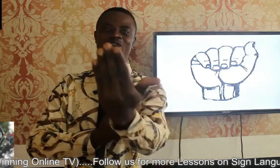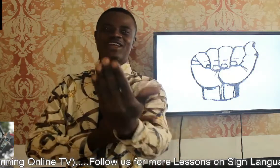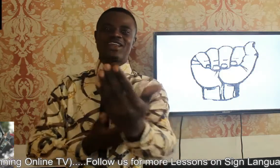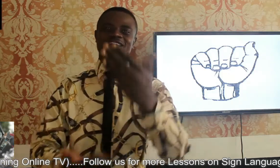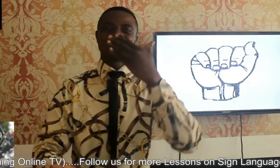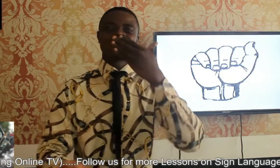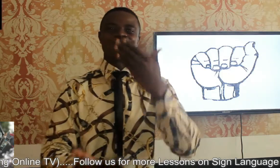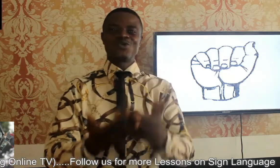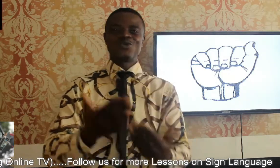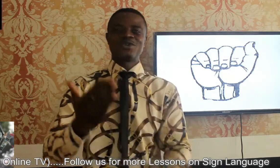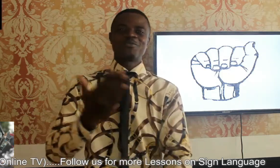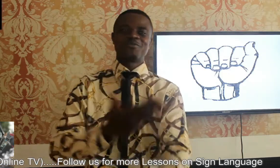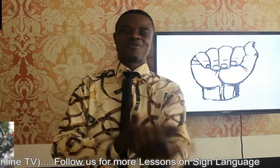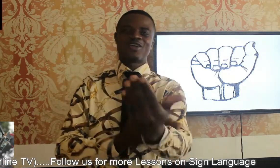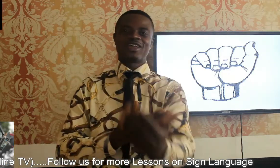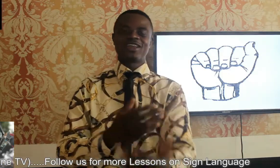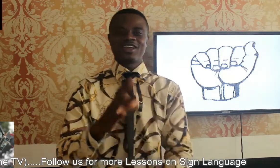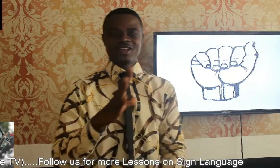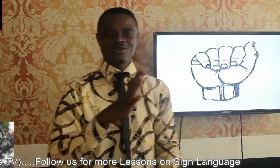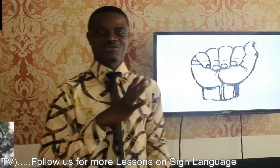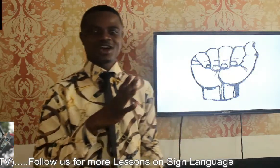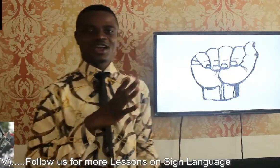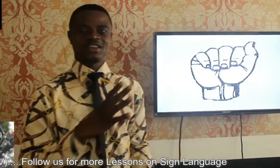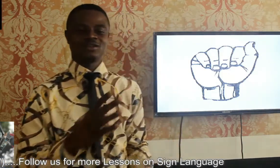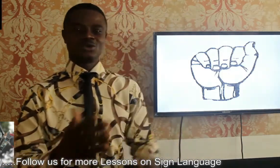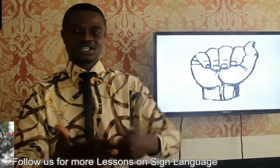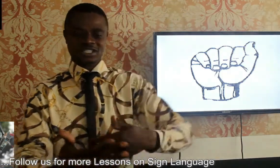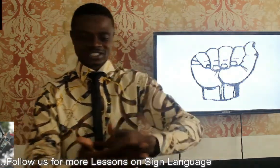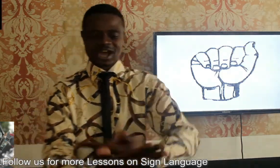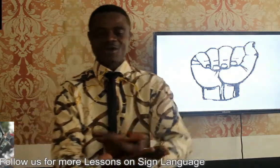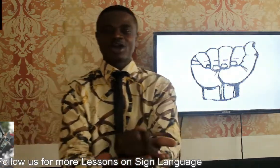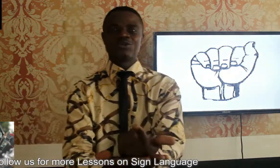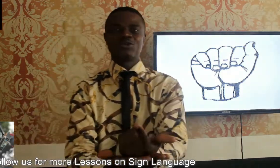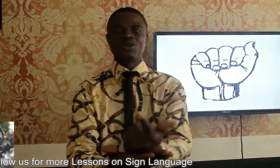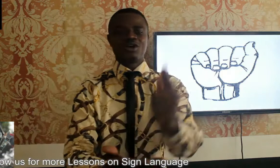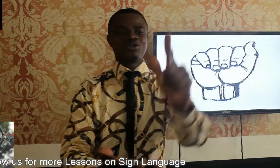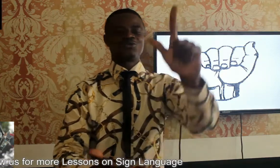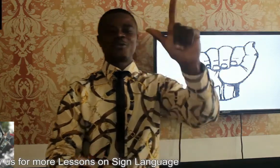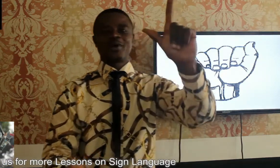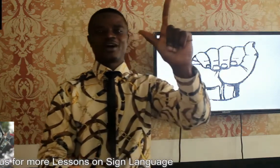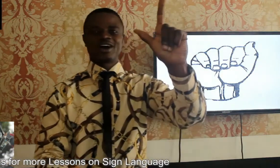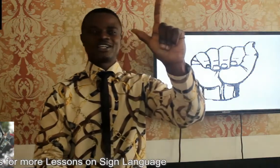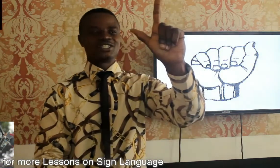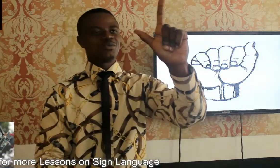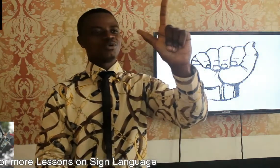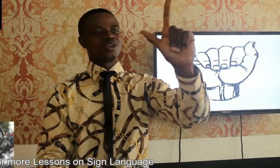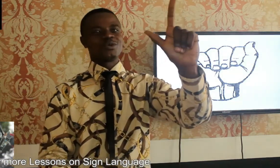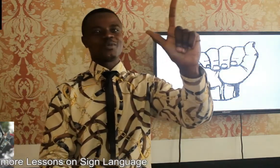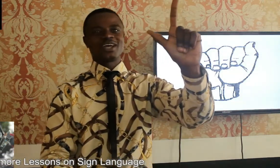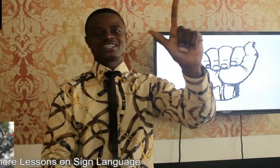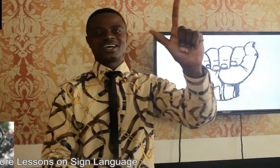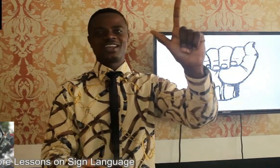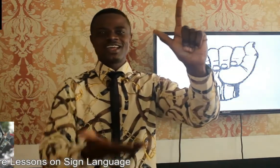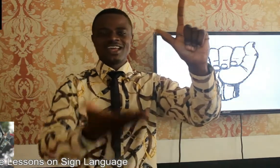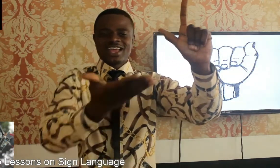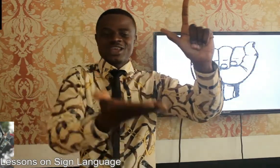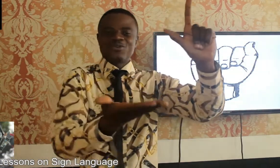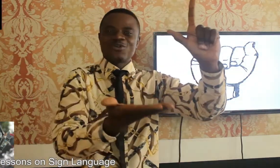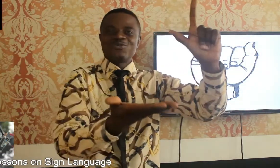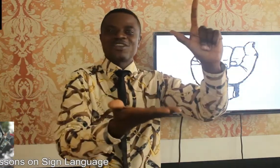morning, good morning. Fine. So this is how are you. You form L hand shape with a dominant hand, and then you form